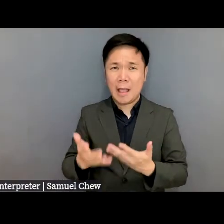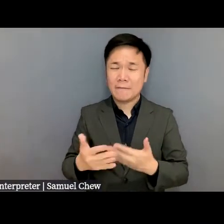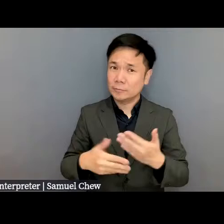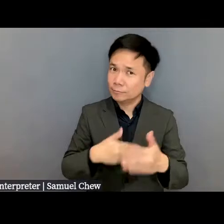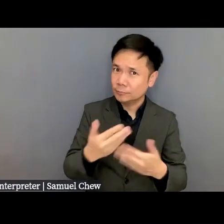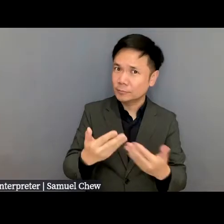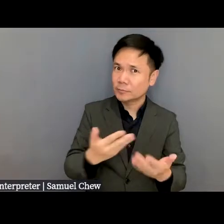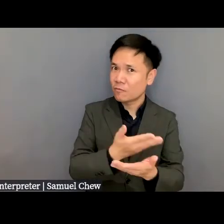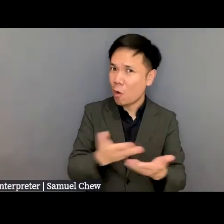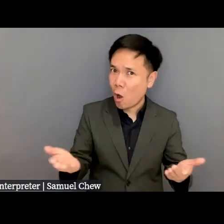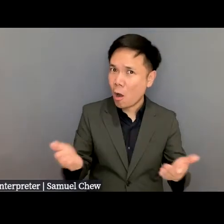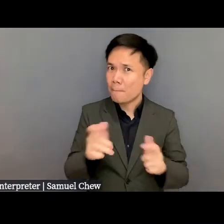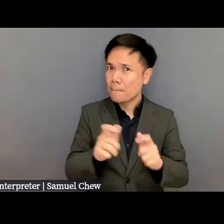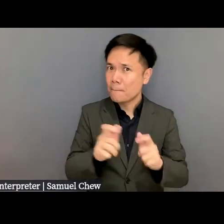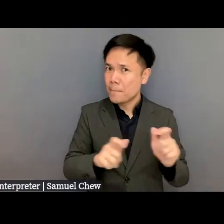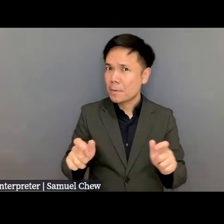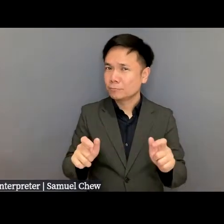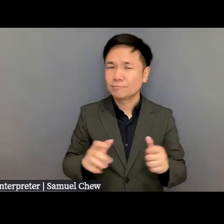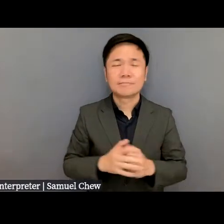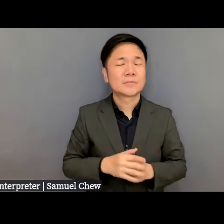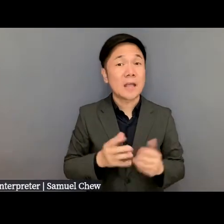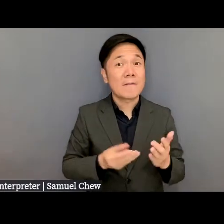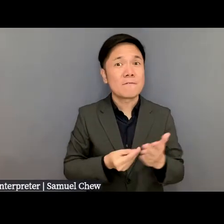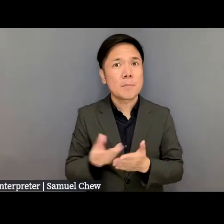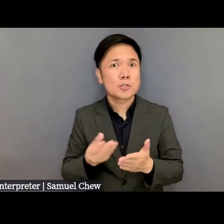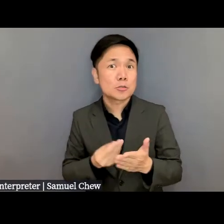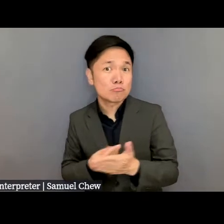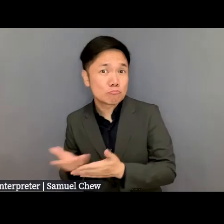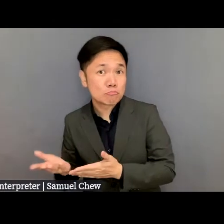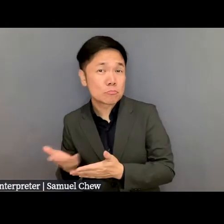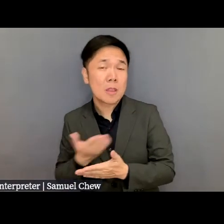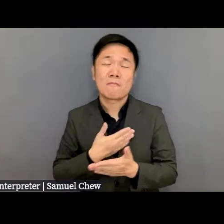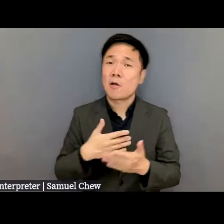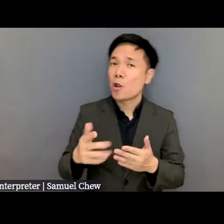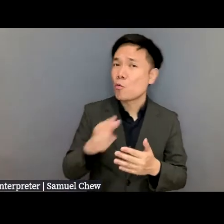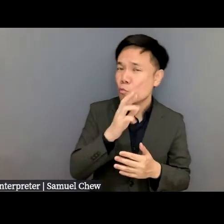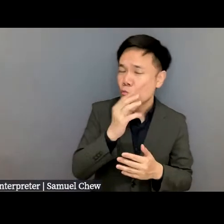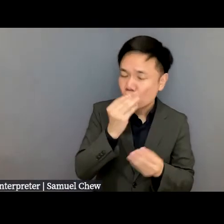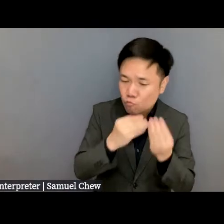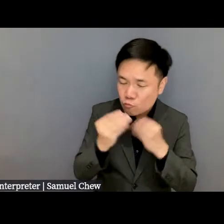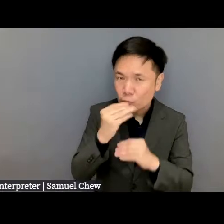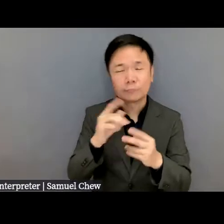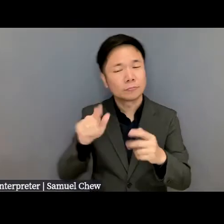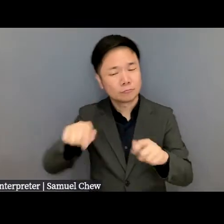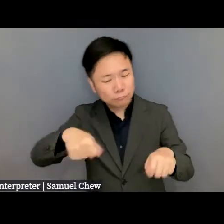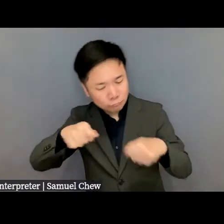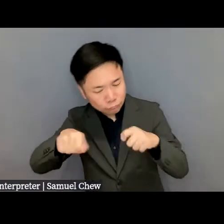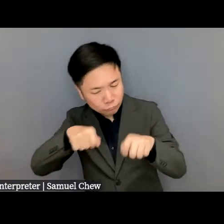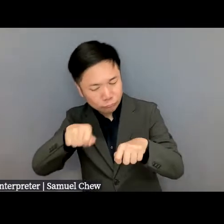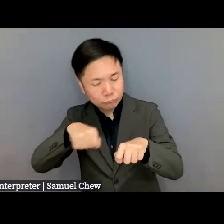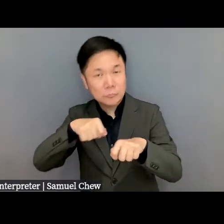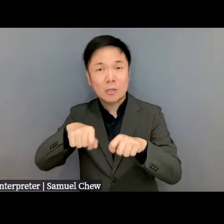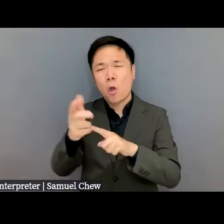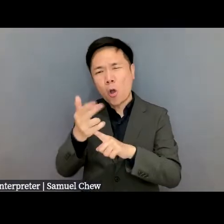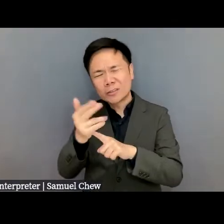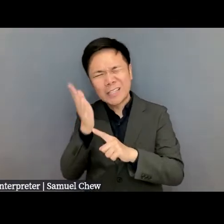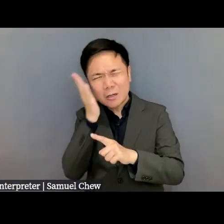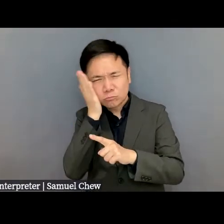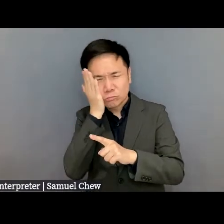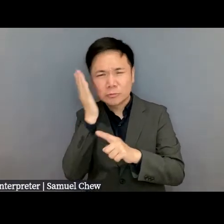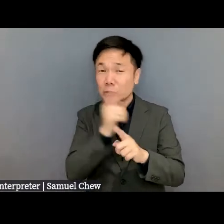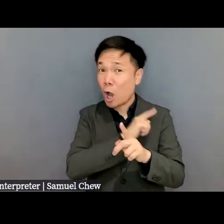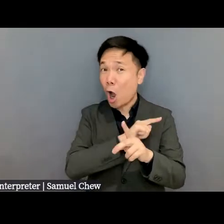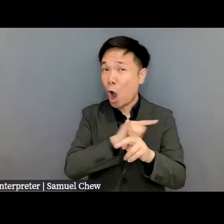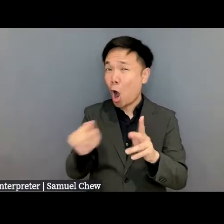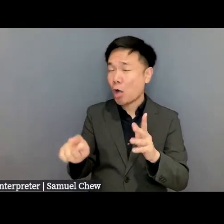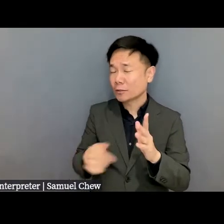everybody on receiving information. So restaurants, hotels, agencies, all types of accommodations.